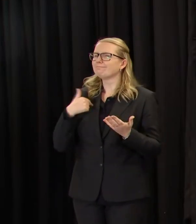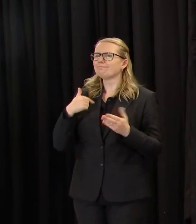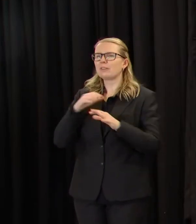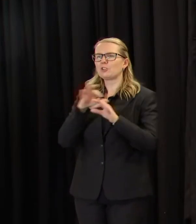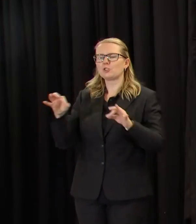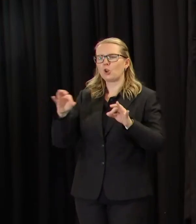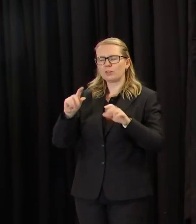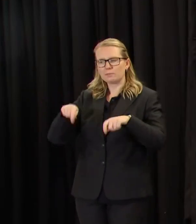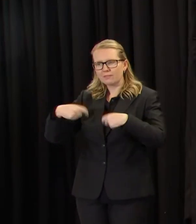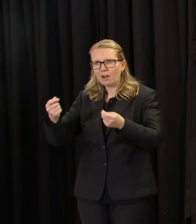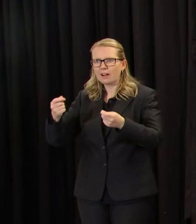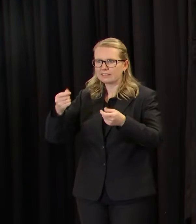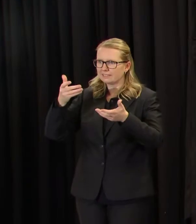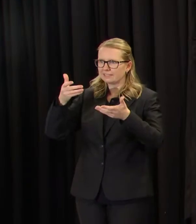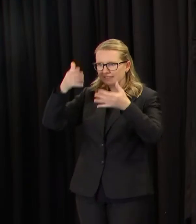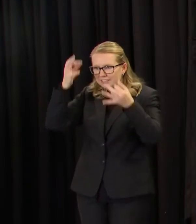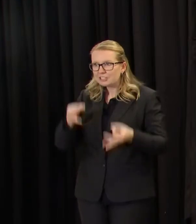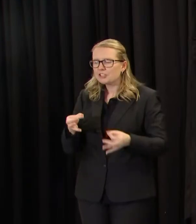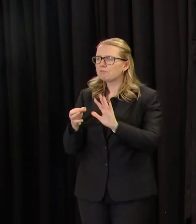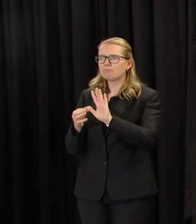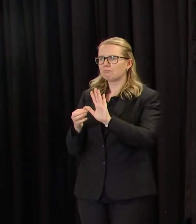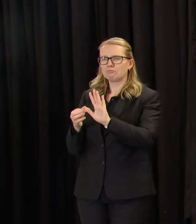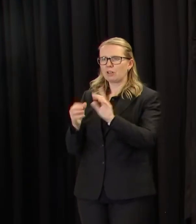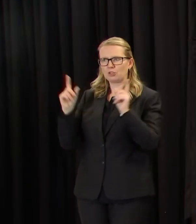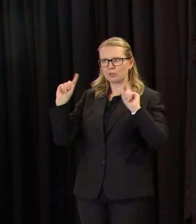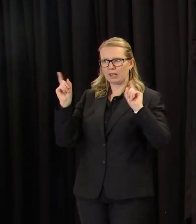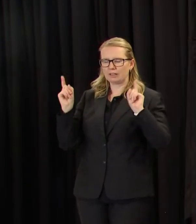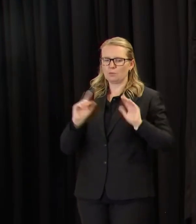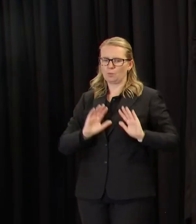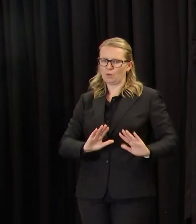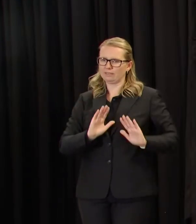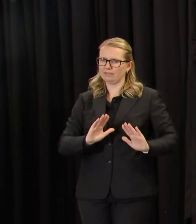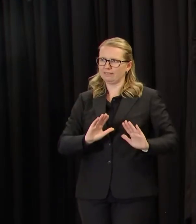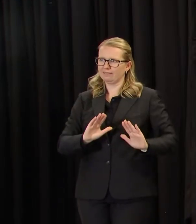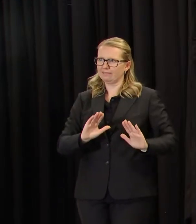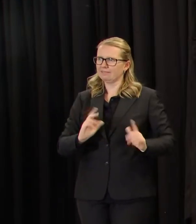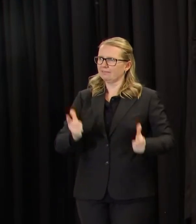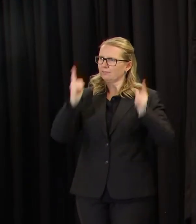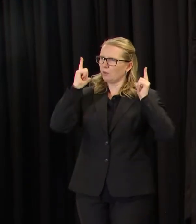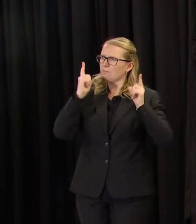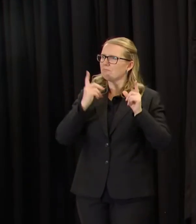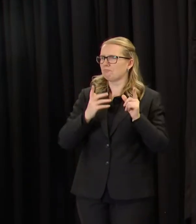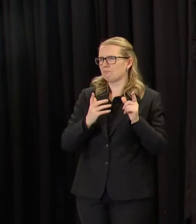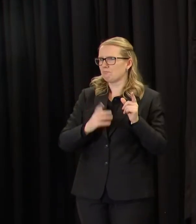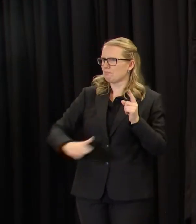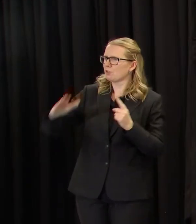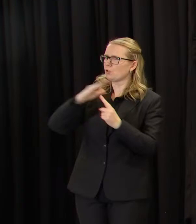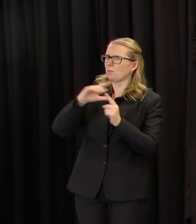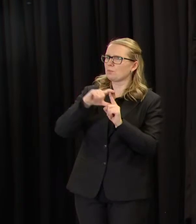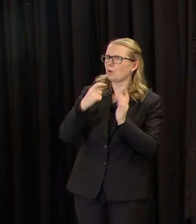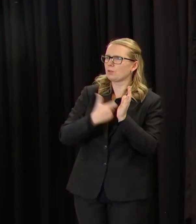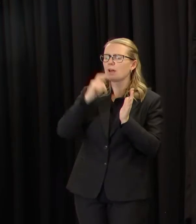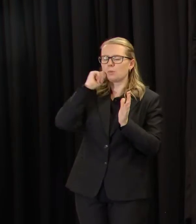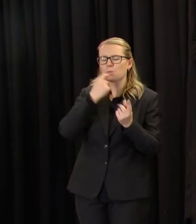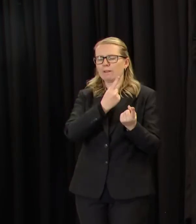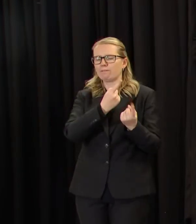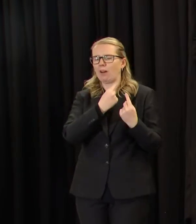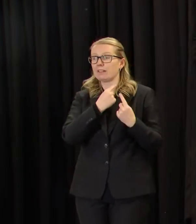health advice or to second-guess the advice that will be provided by the Chief Health Officer, but obviously we have restrictions that come to an